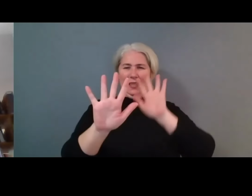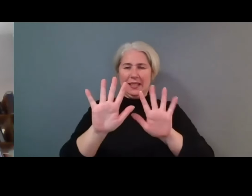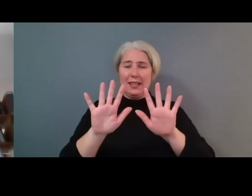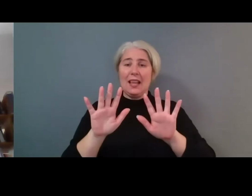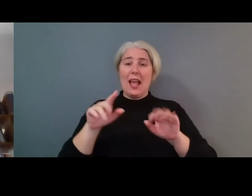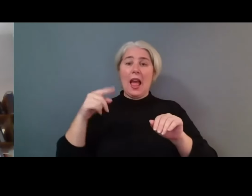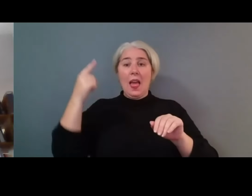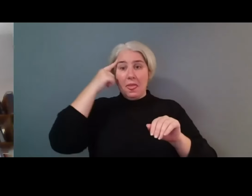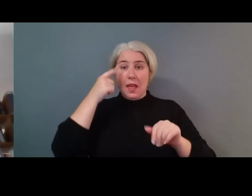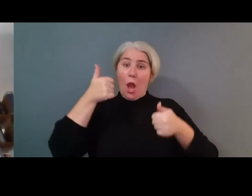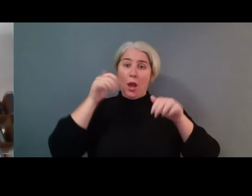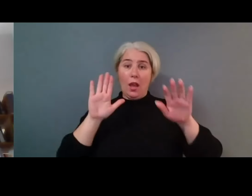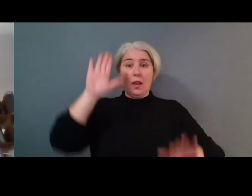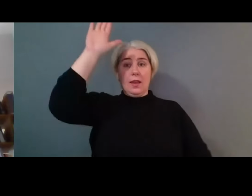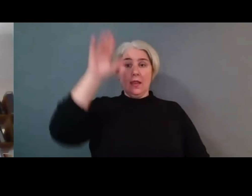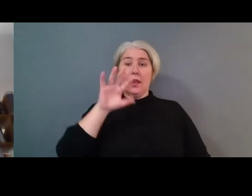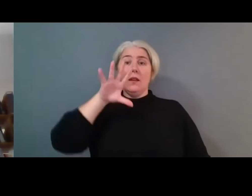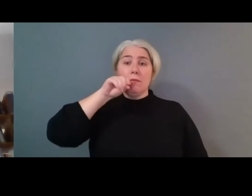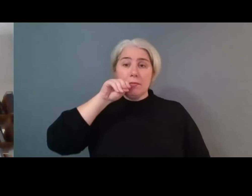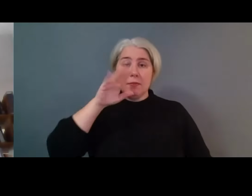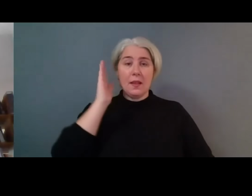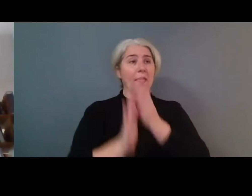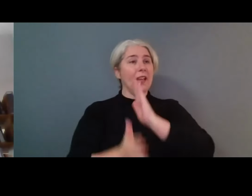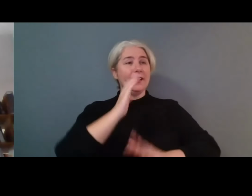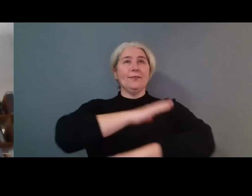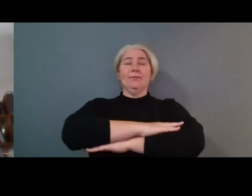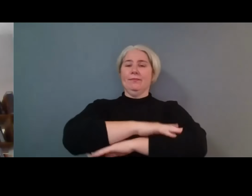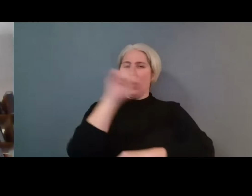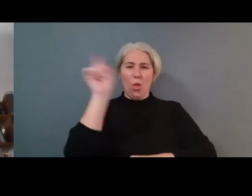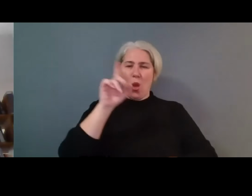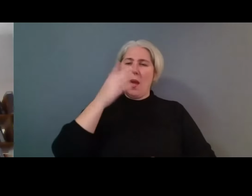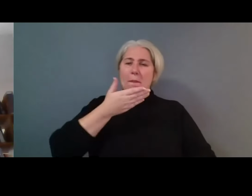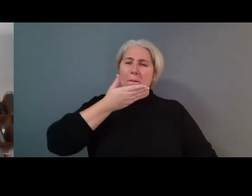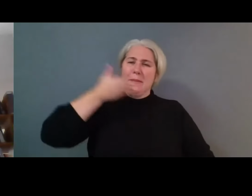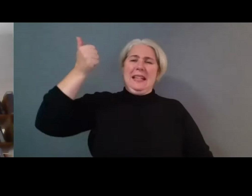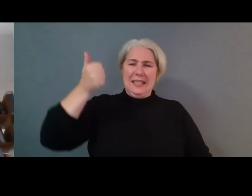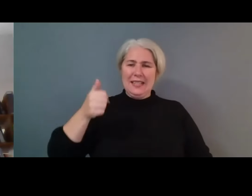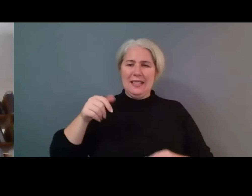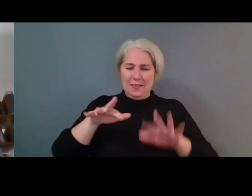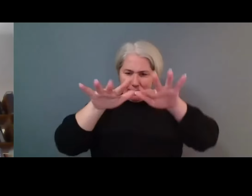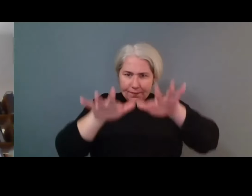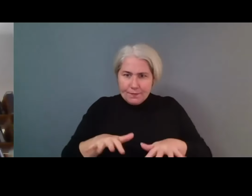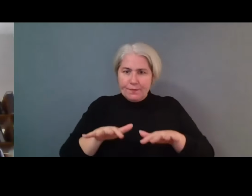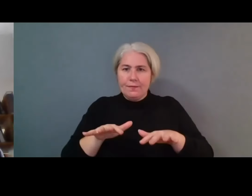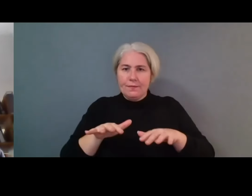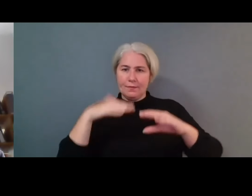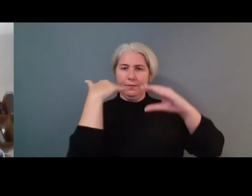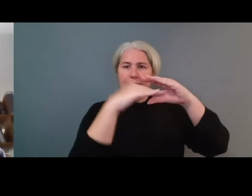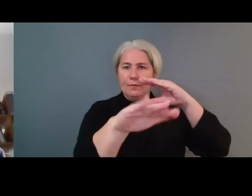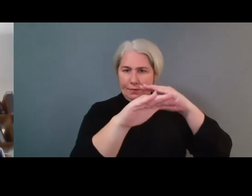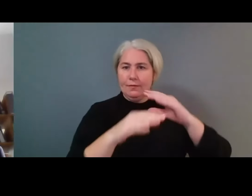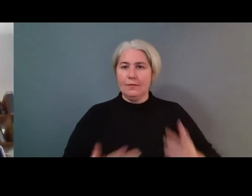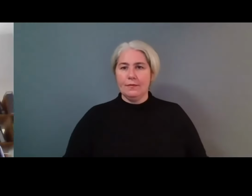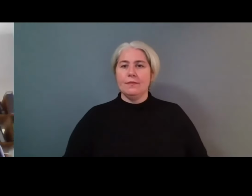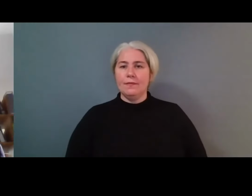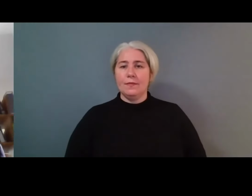those are very important documents. The CRPD committee usually makes a